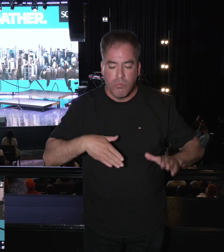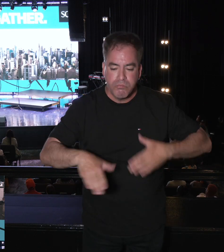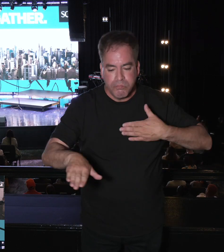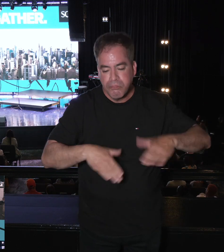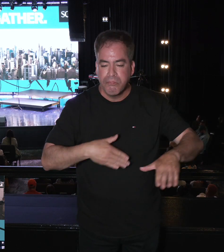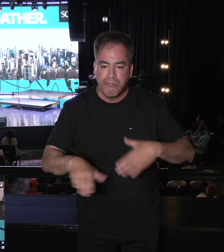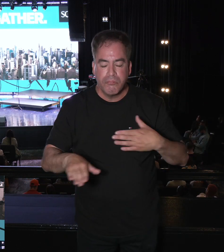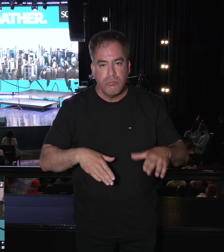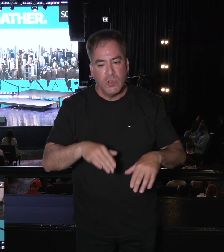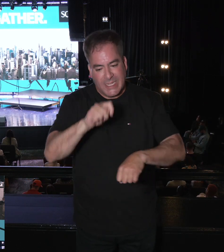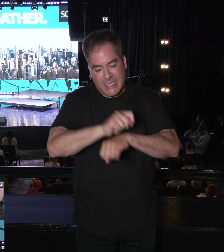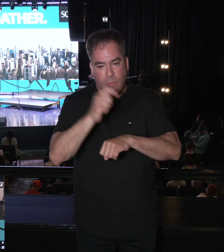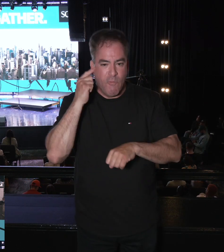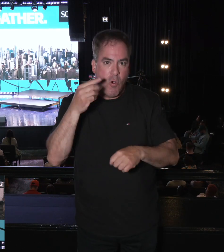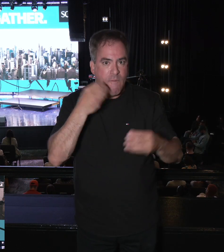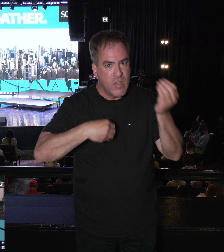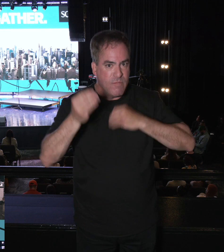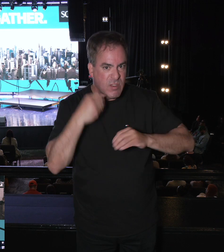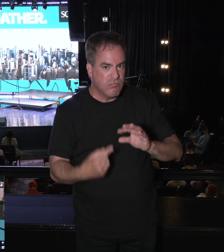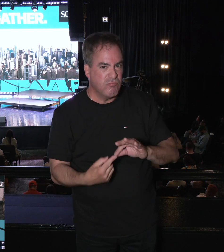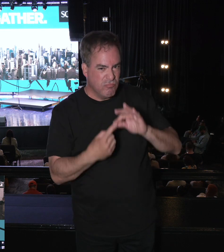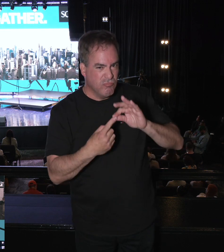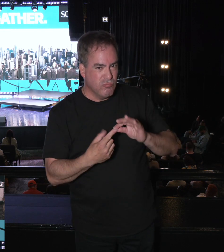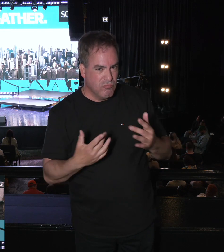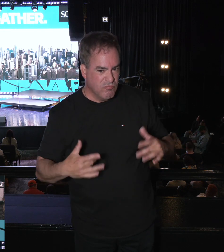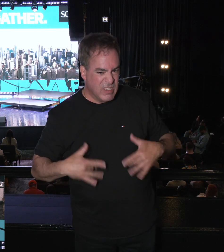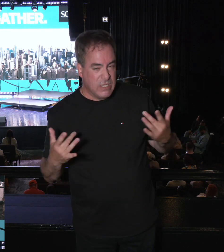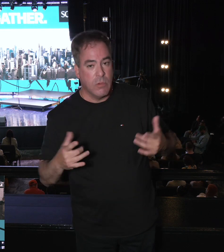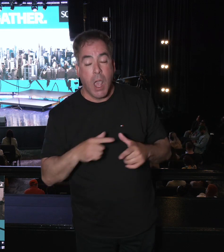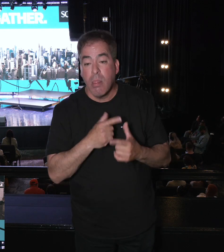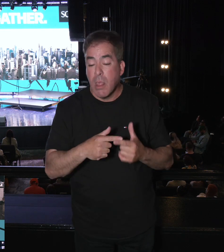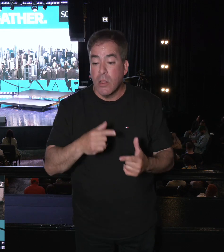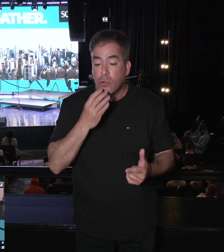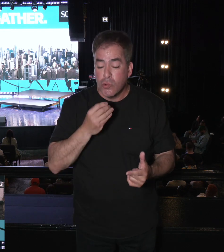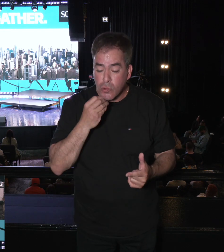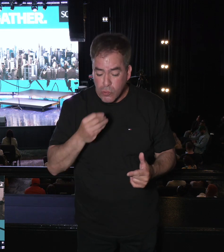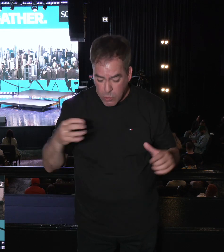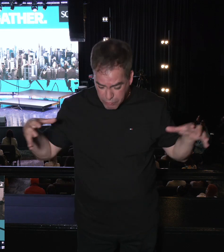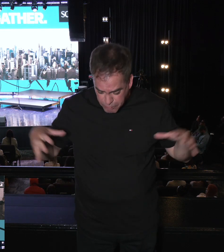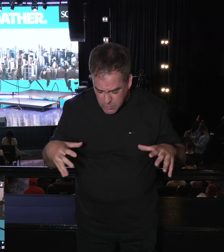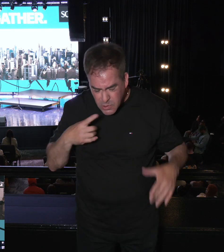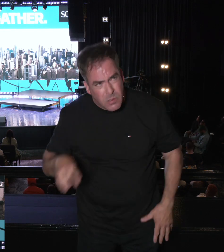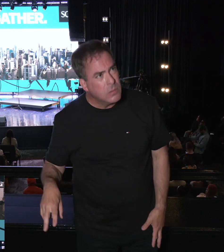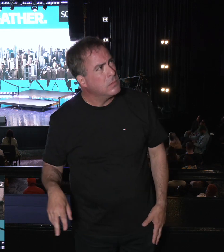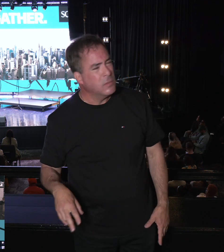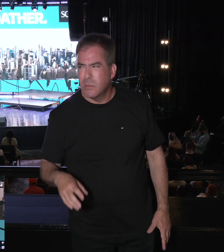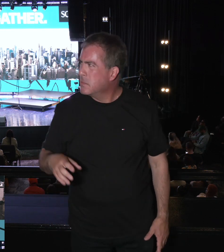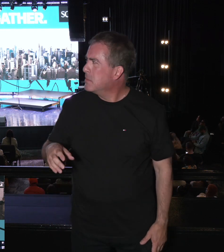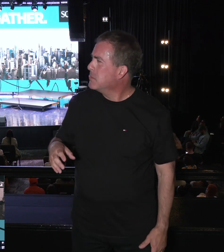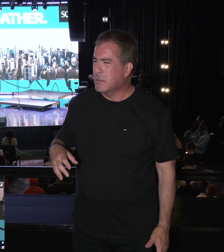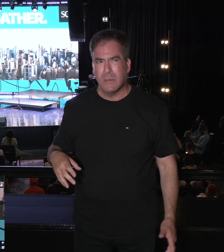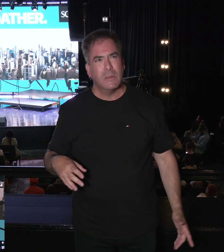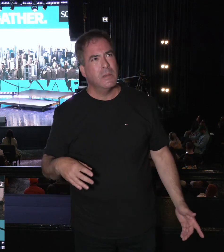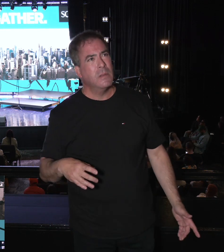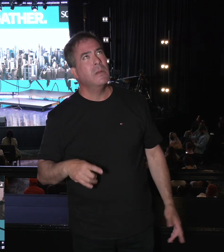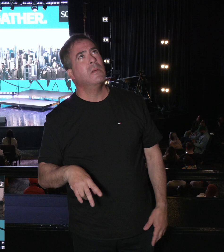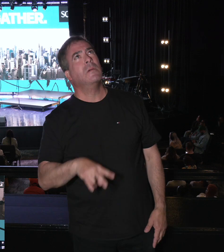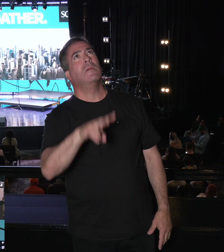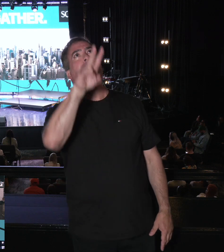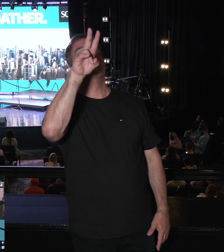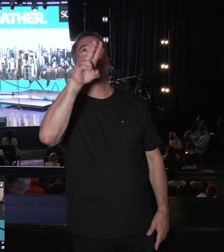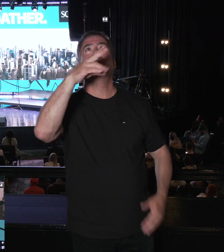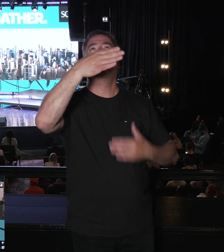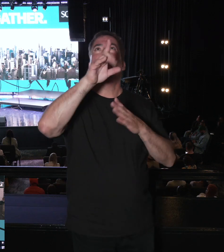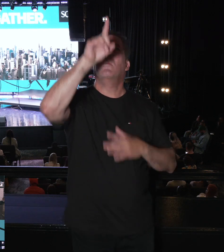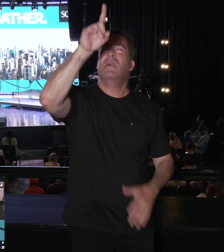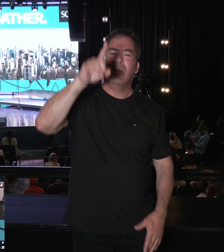town at the temple for the feast. And so now these gathered Jews all of a sudden start hearing all this weirdness. They're like, how are these? There's some